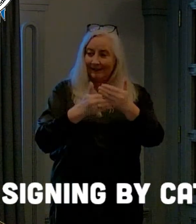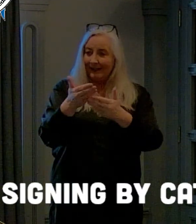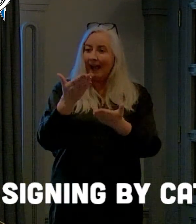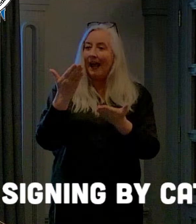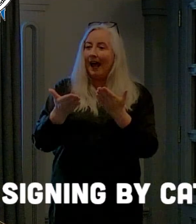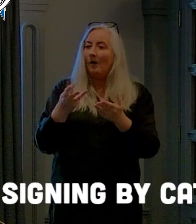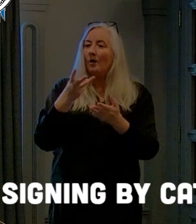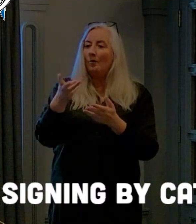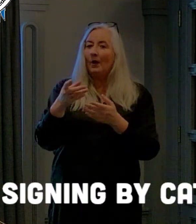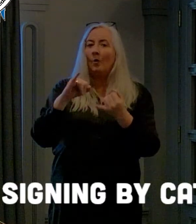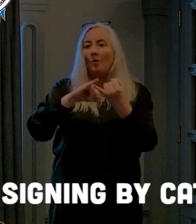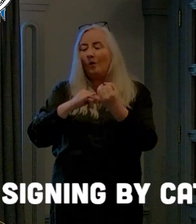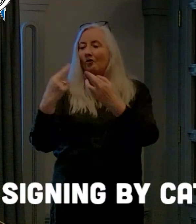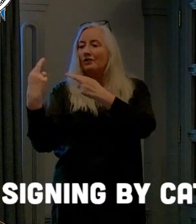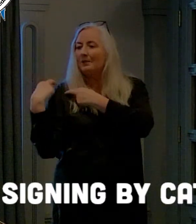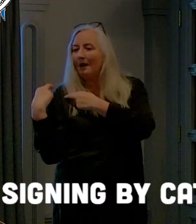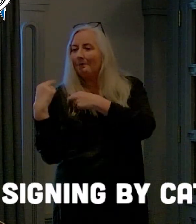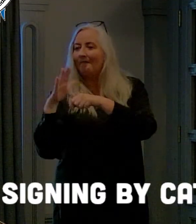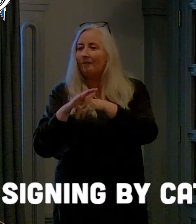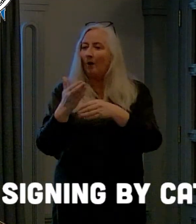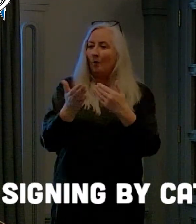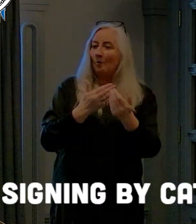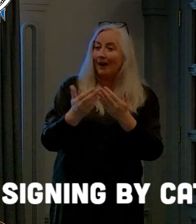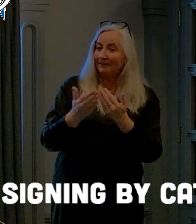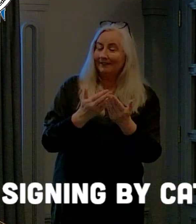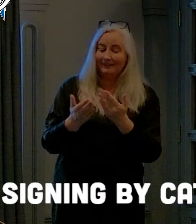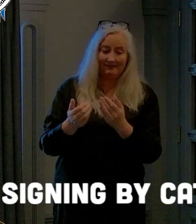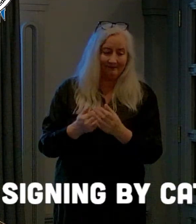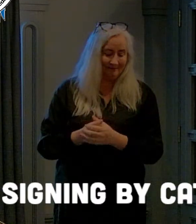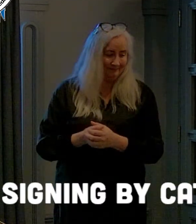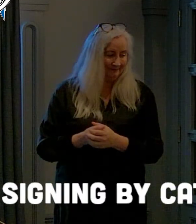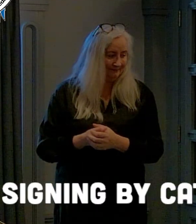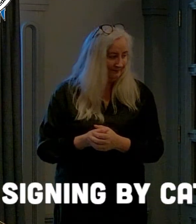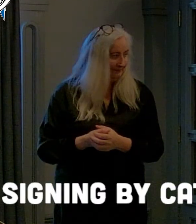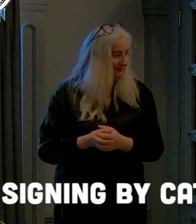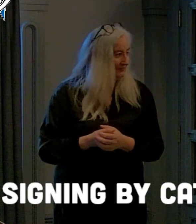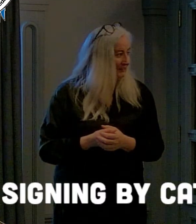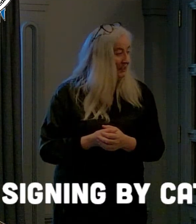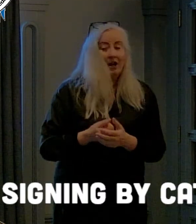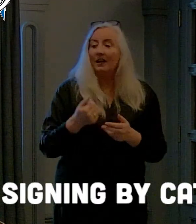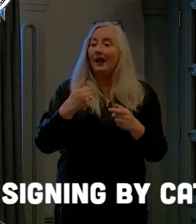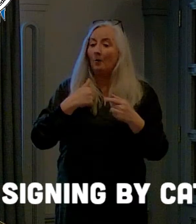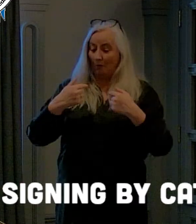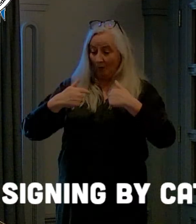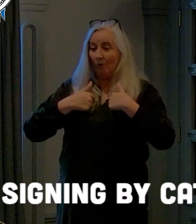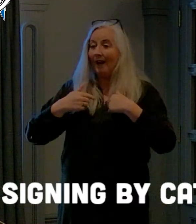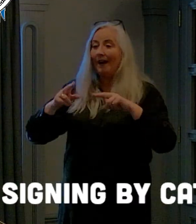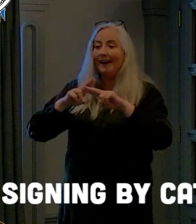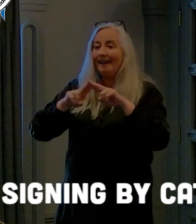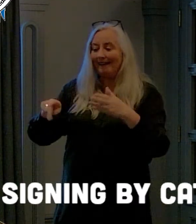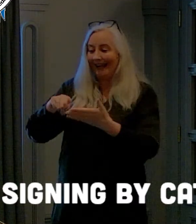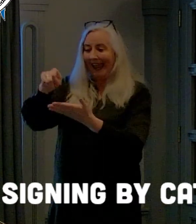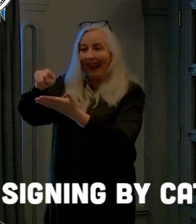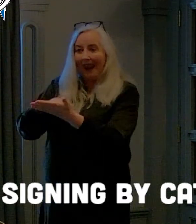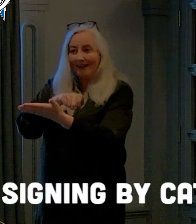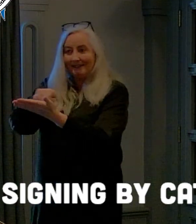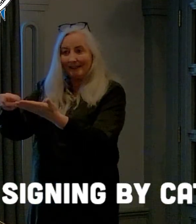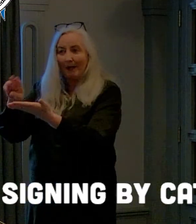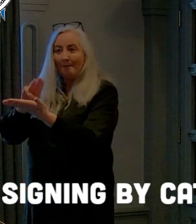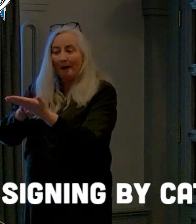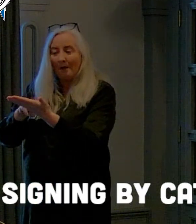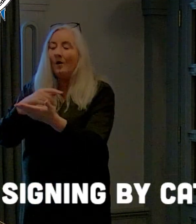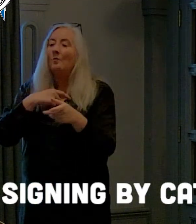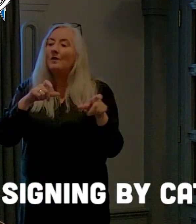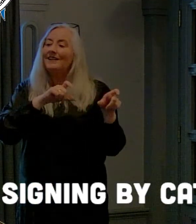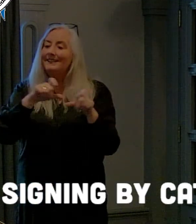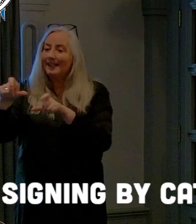to be responsible for what. So you can see that even though we're not elected, we still, through the PPN, we can still